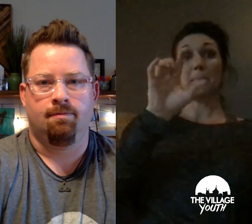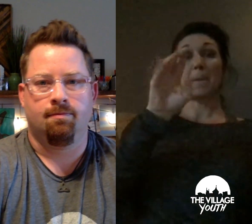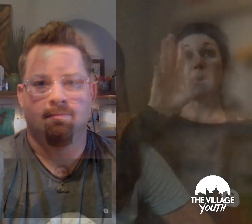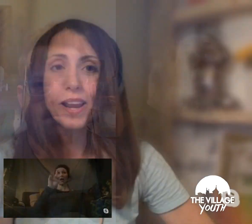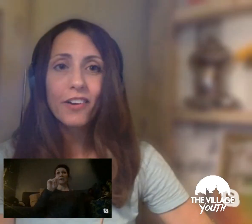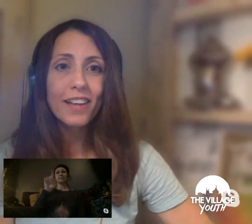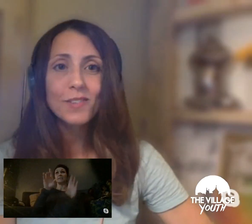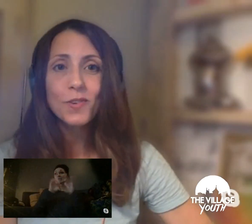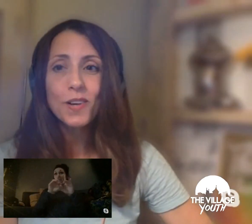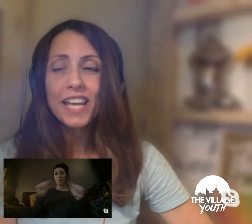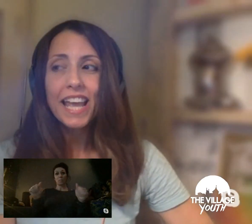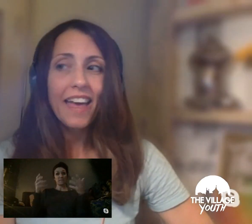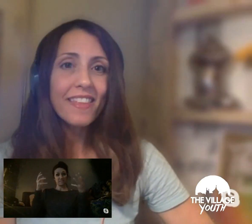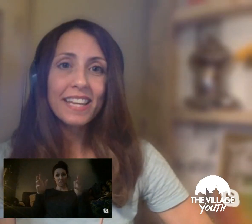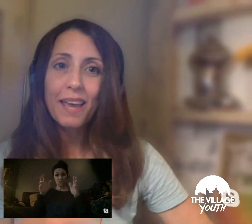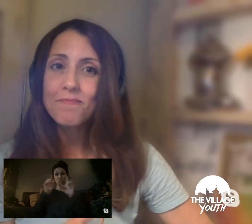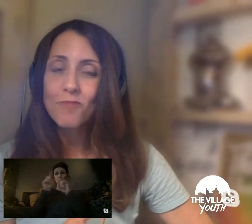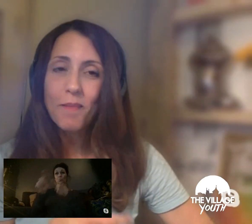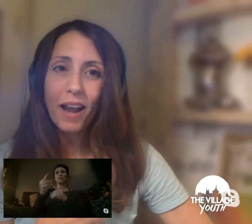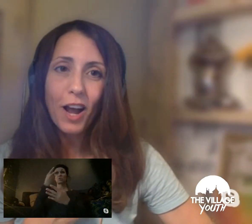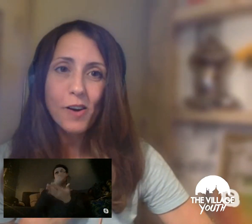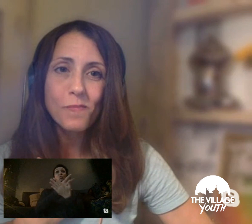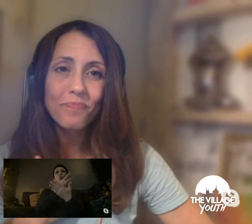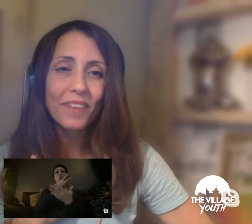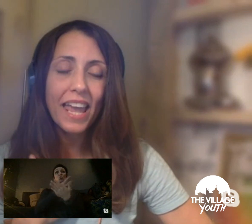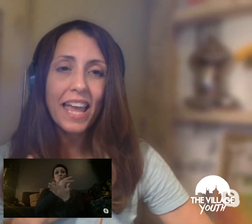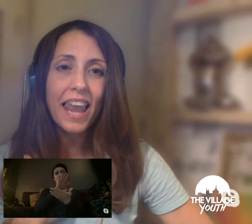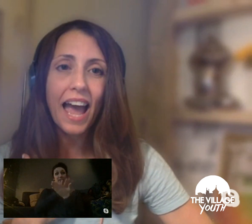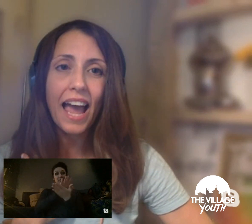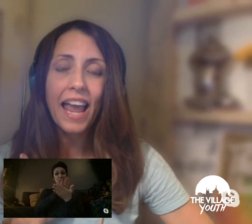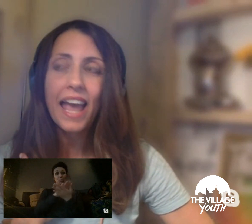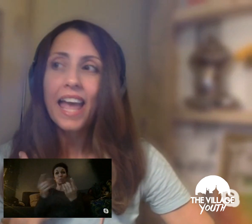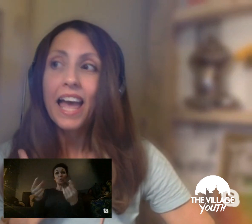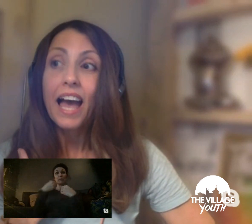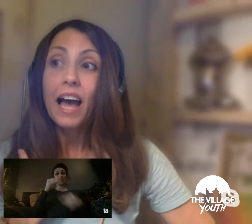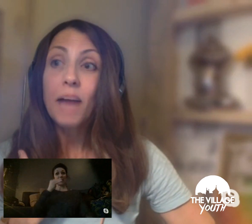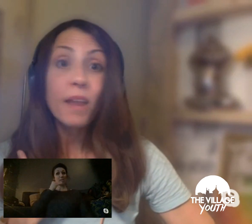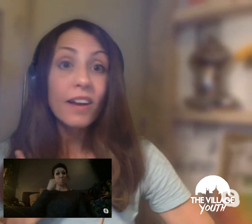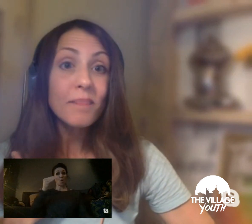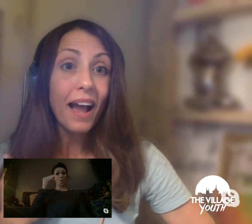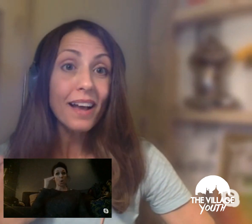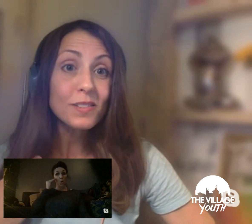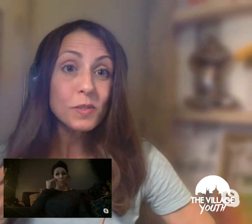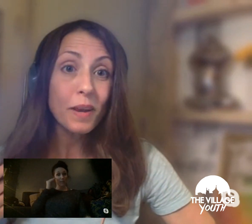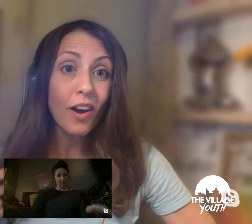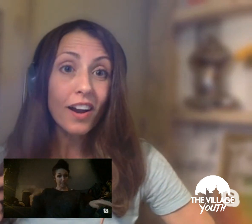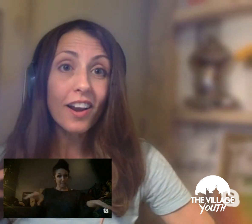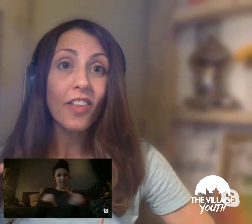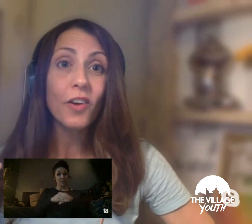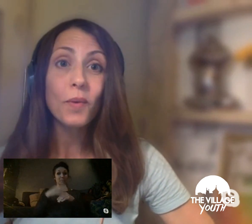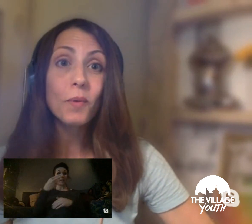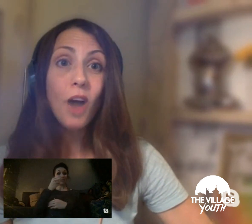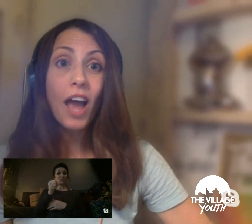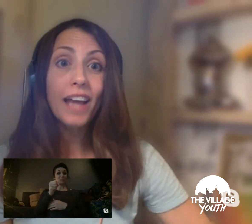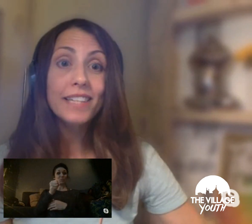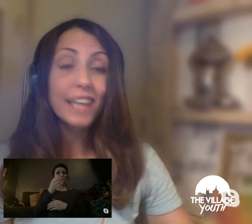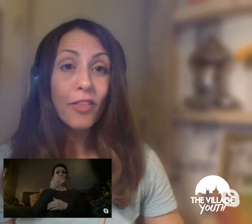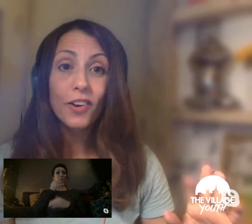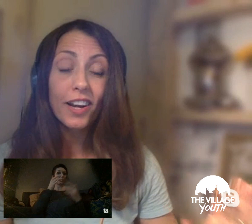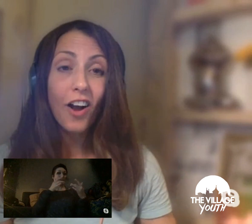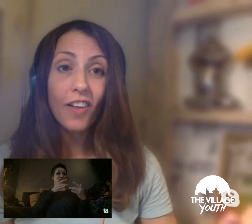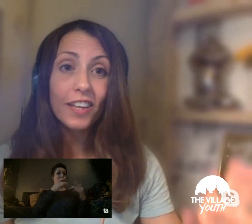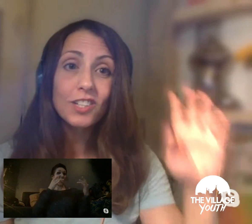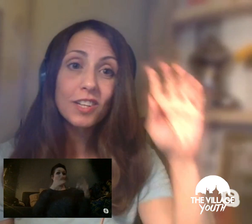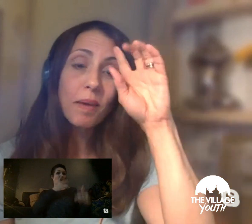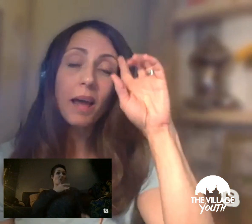and went away to grad school and then came right back home. And I married my high school sweetheart, although we were not